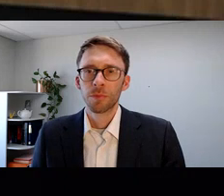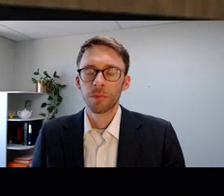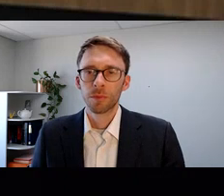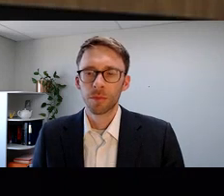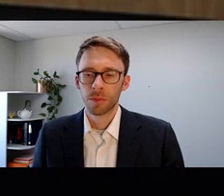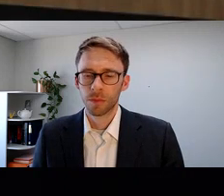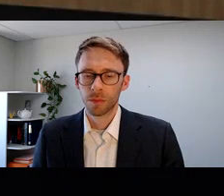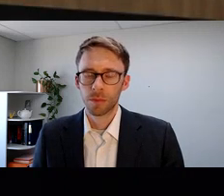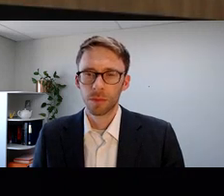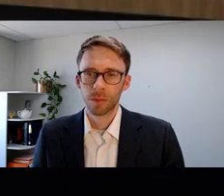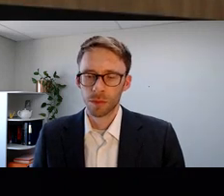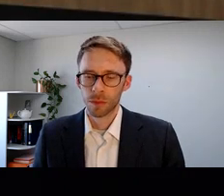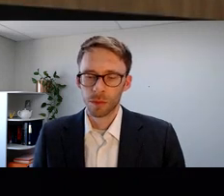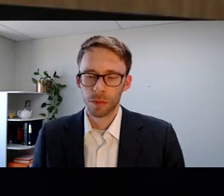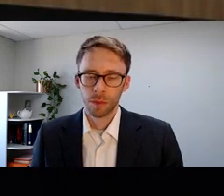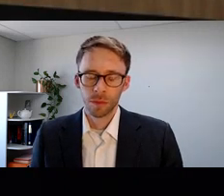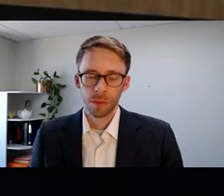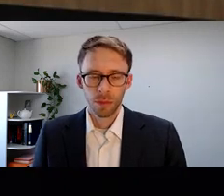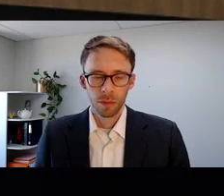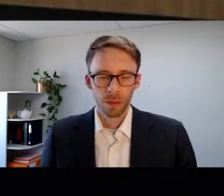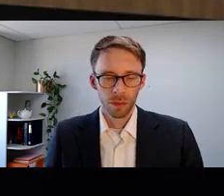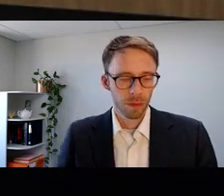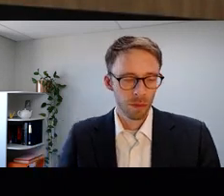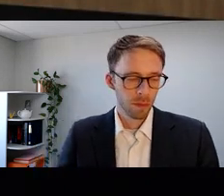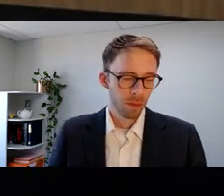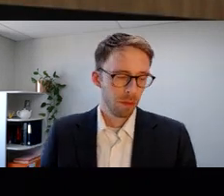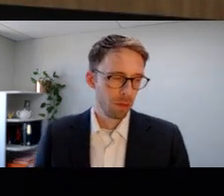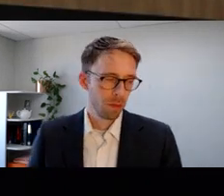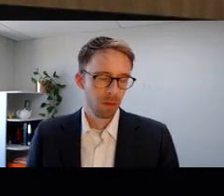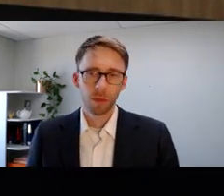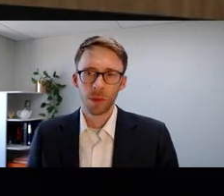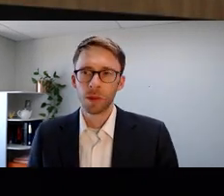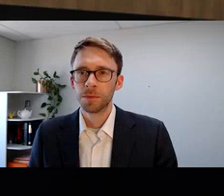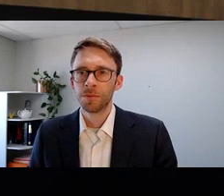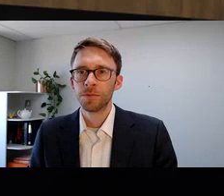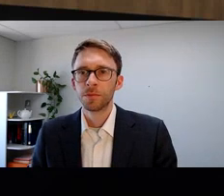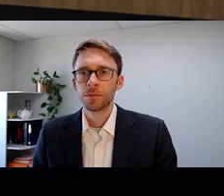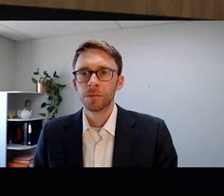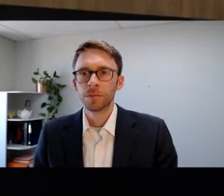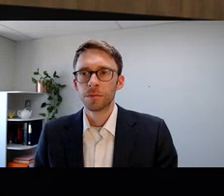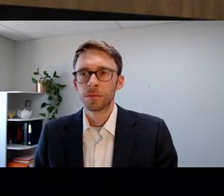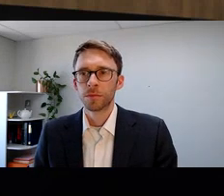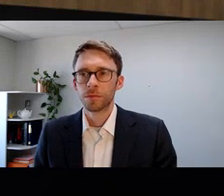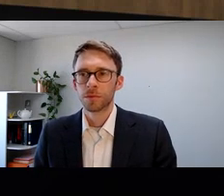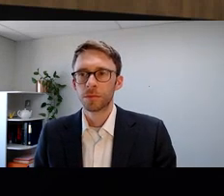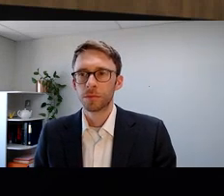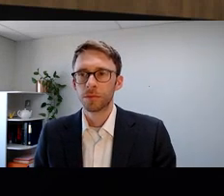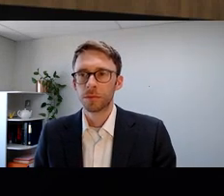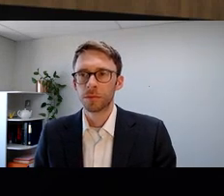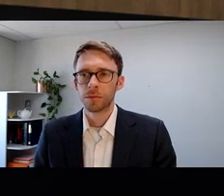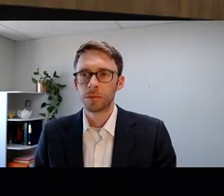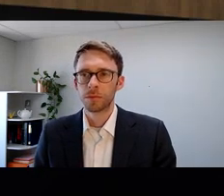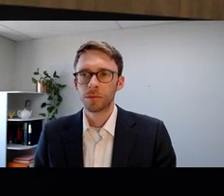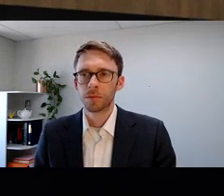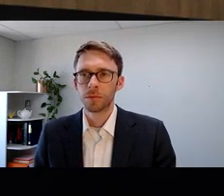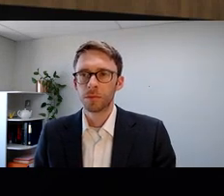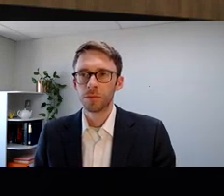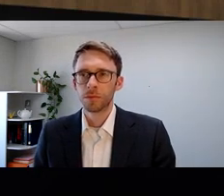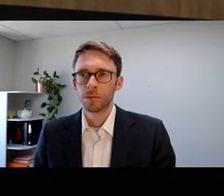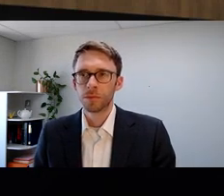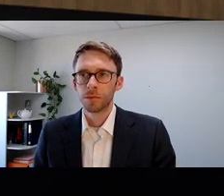to incorporate what they were hearing into these documents to make them the most useful and accessible documents